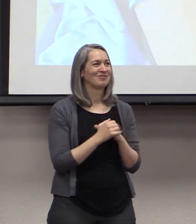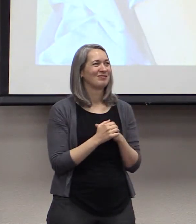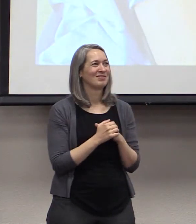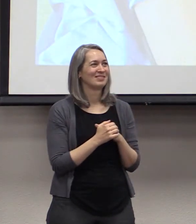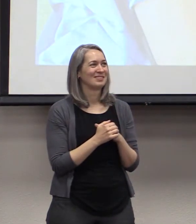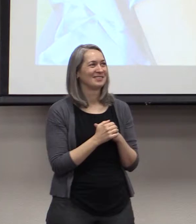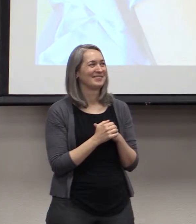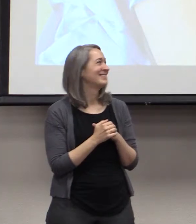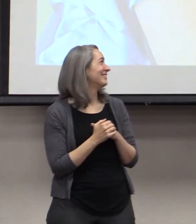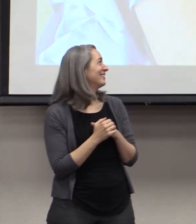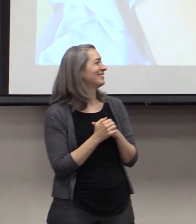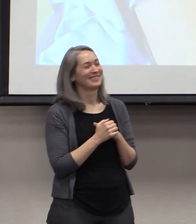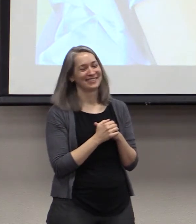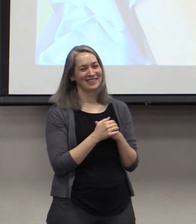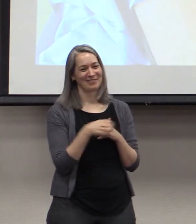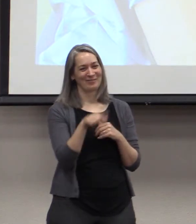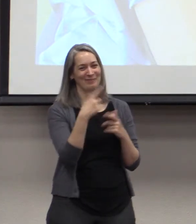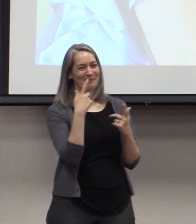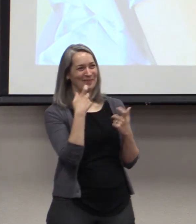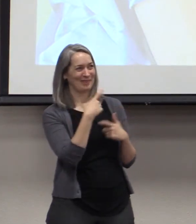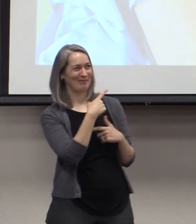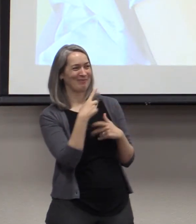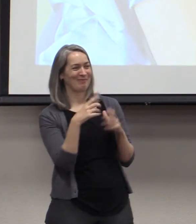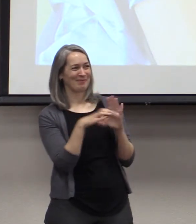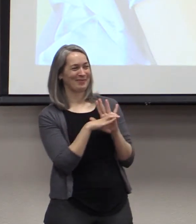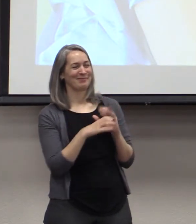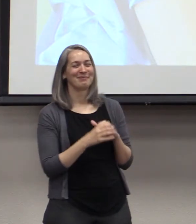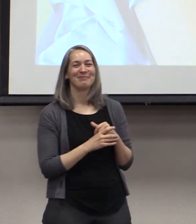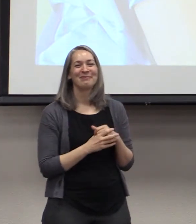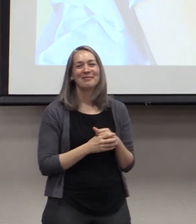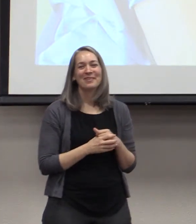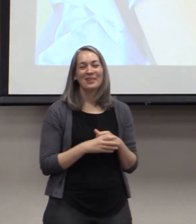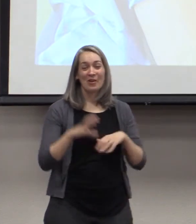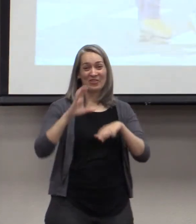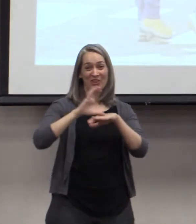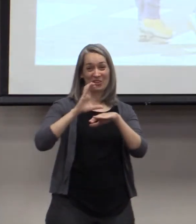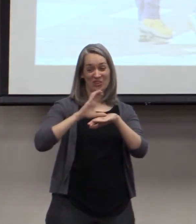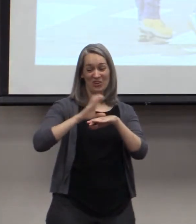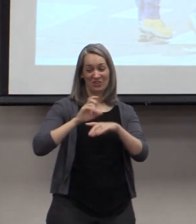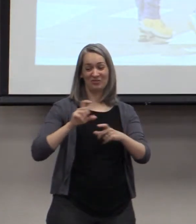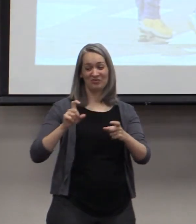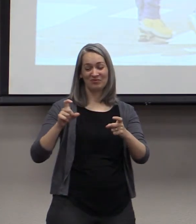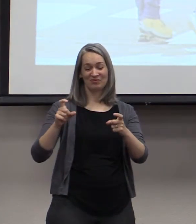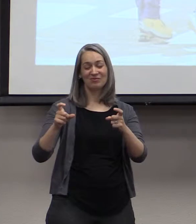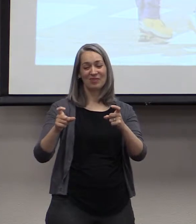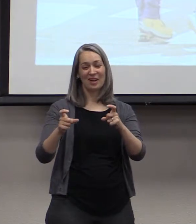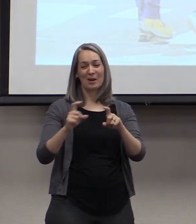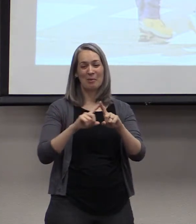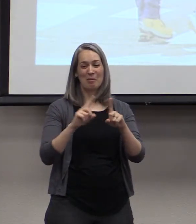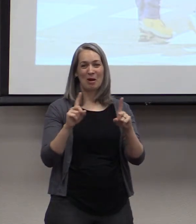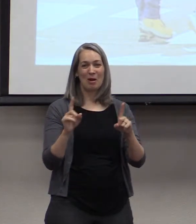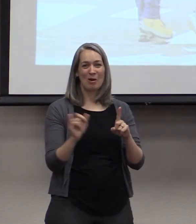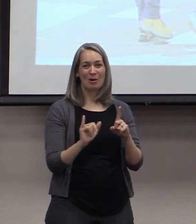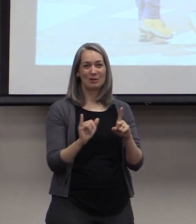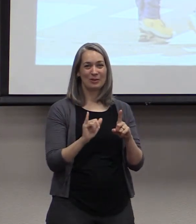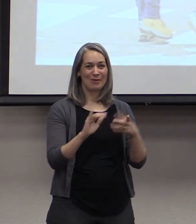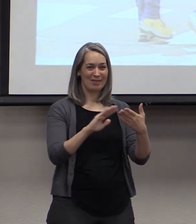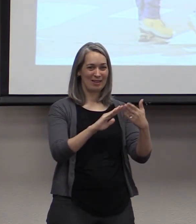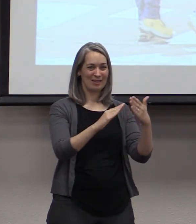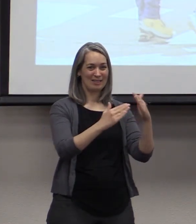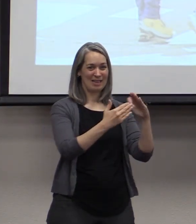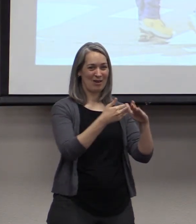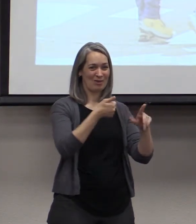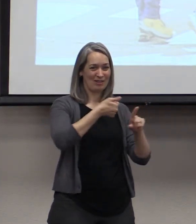Not only was the town of Anahuac, or not only was the church changed, but the town of